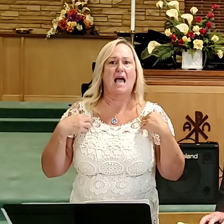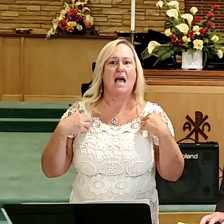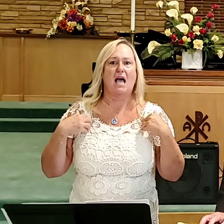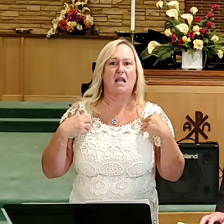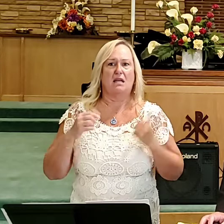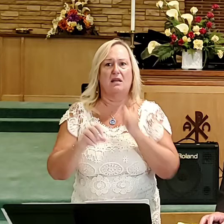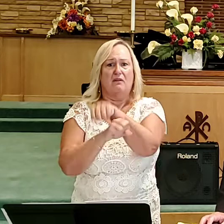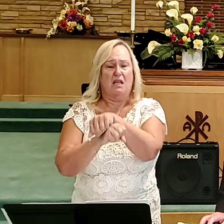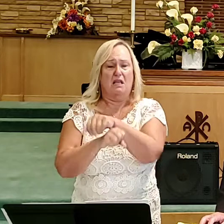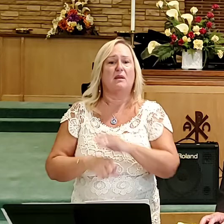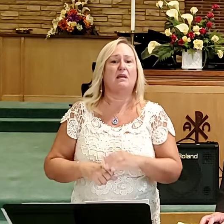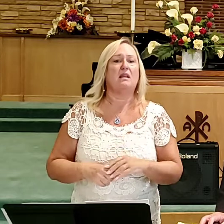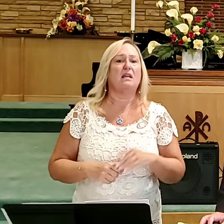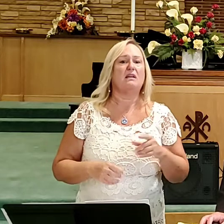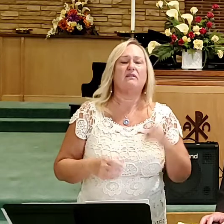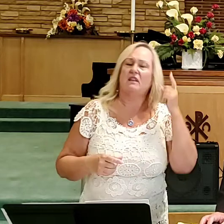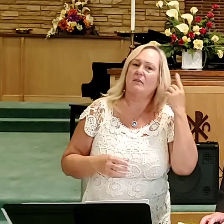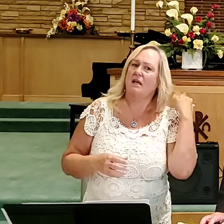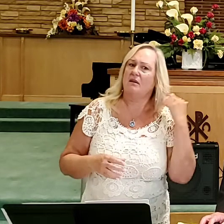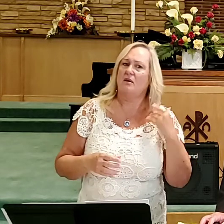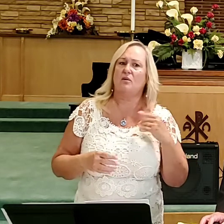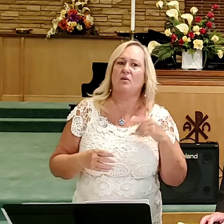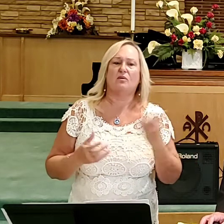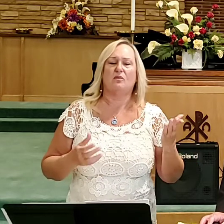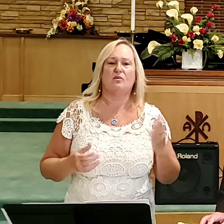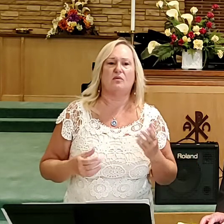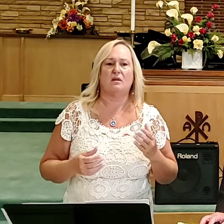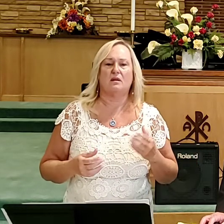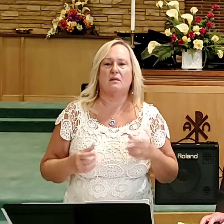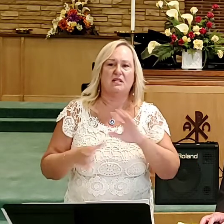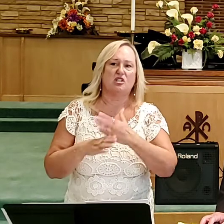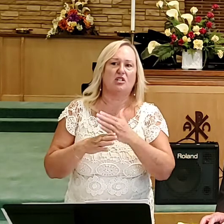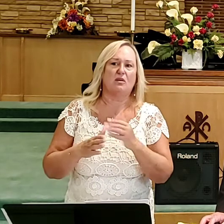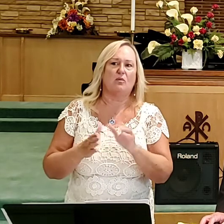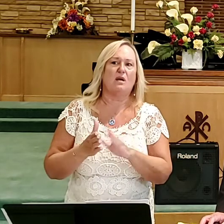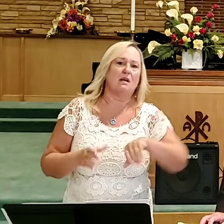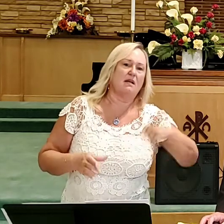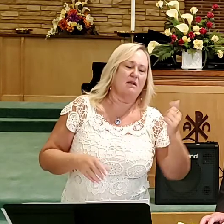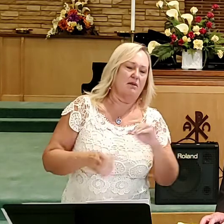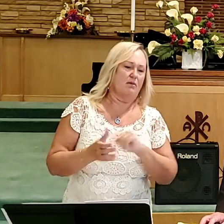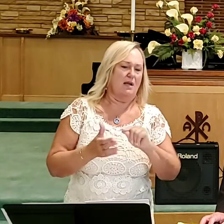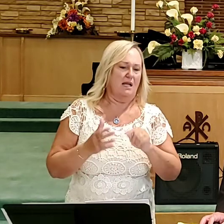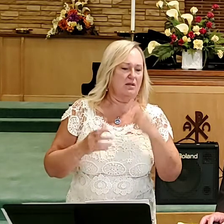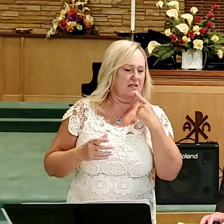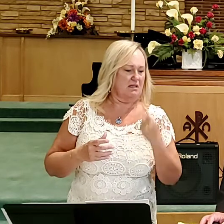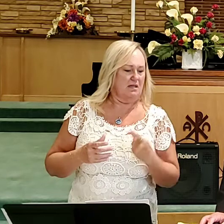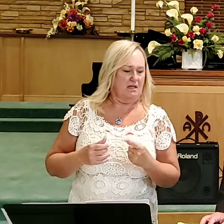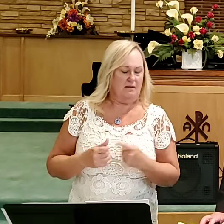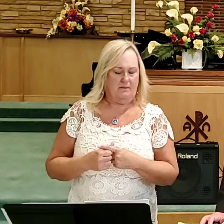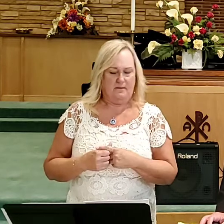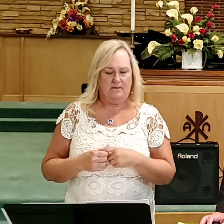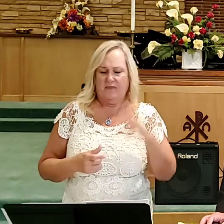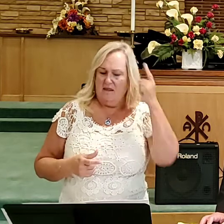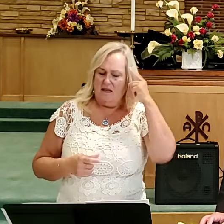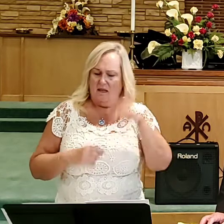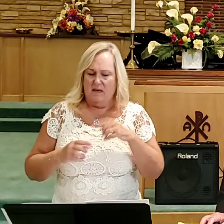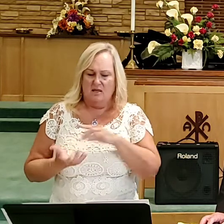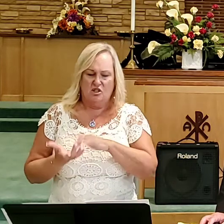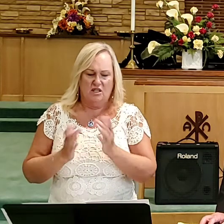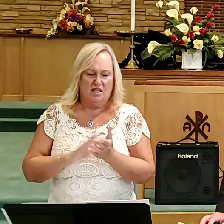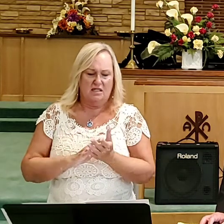overcame. If you think back to those, let me share what another writer said. Think about